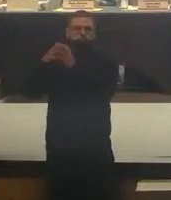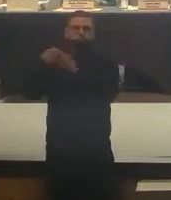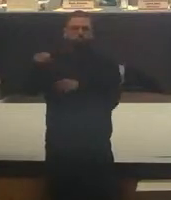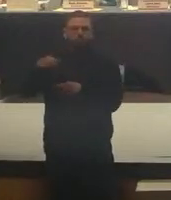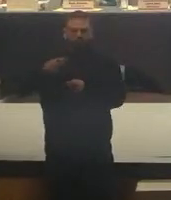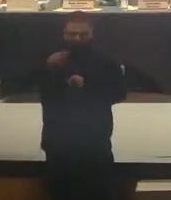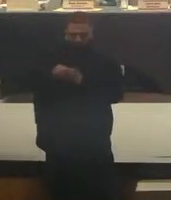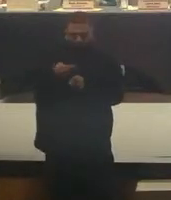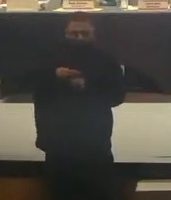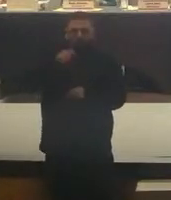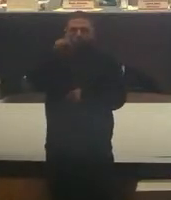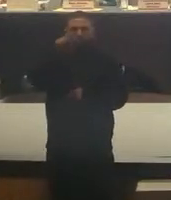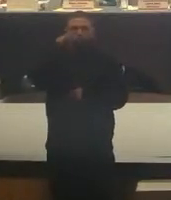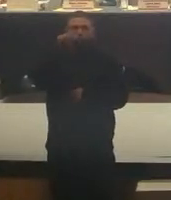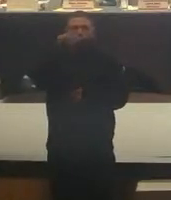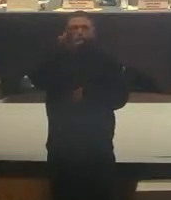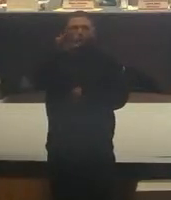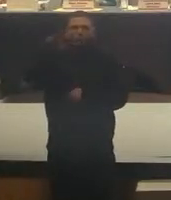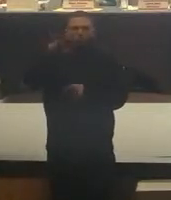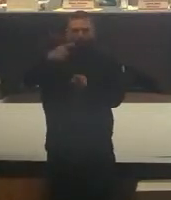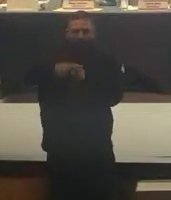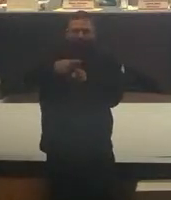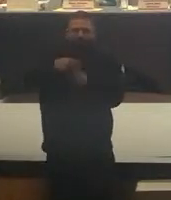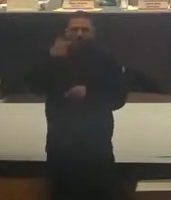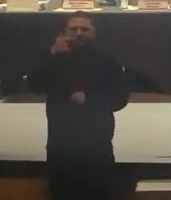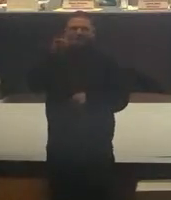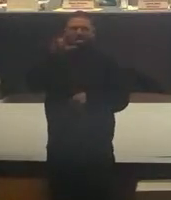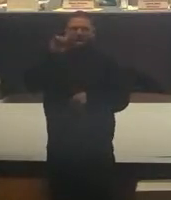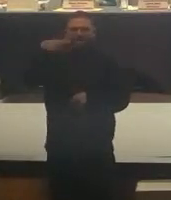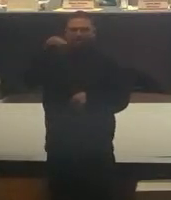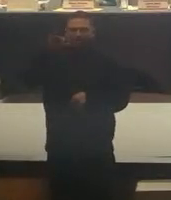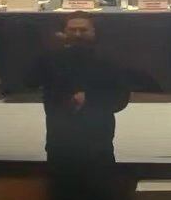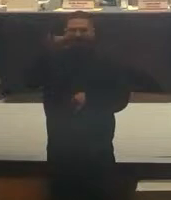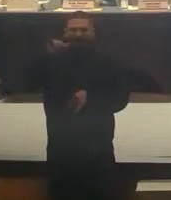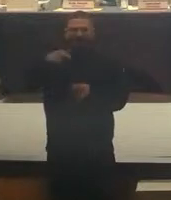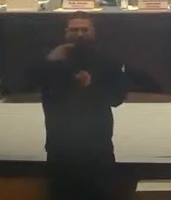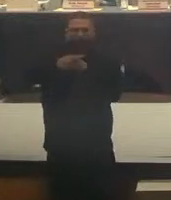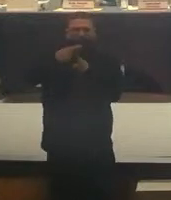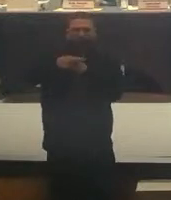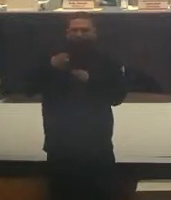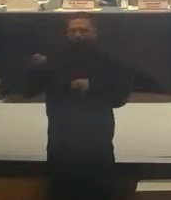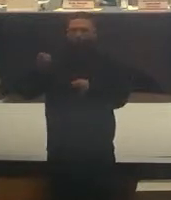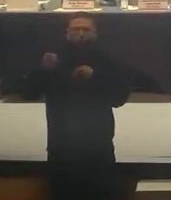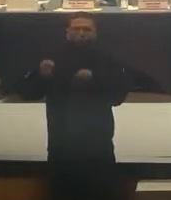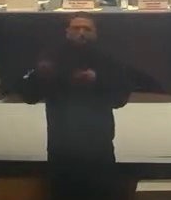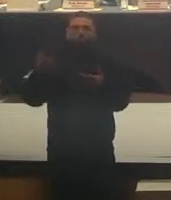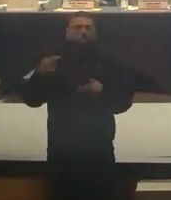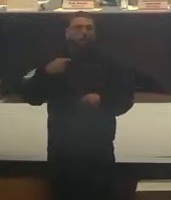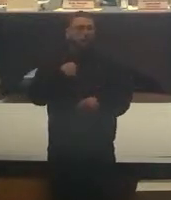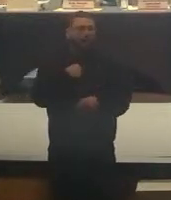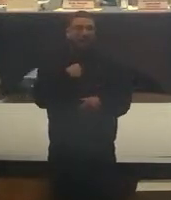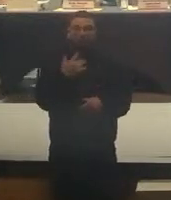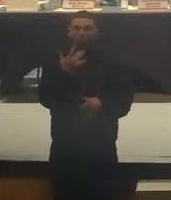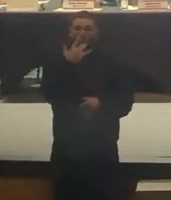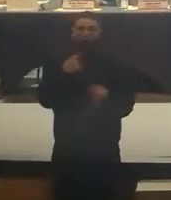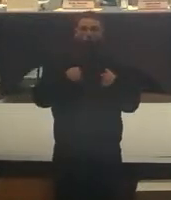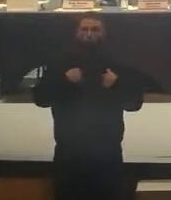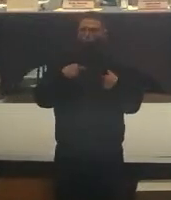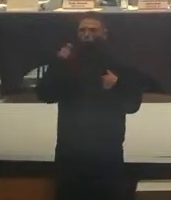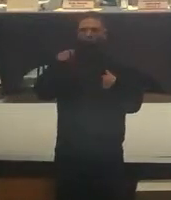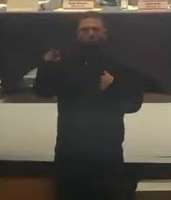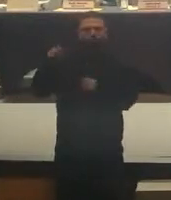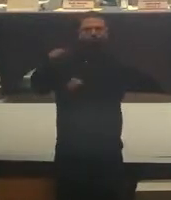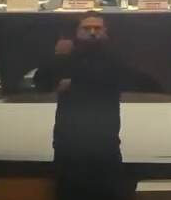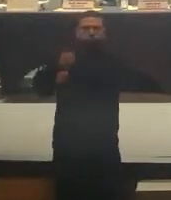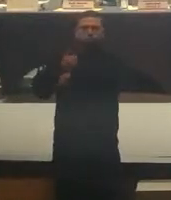corner of Star and Gillespie. I would have would rather have had a middle school there